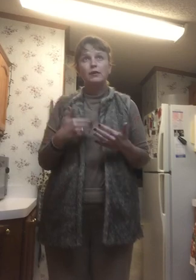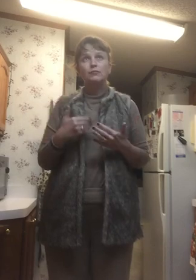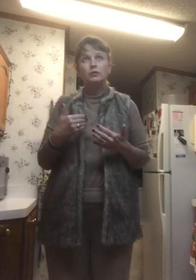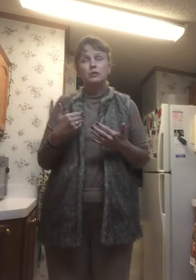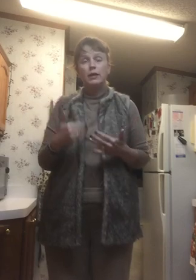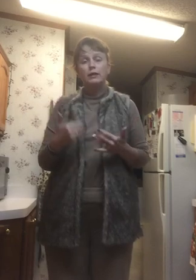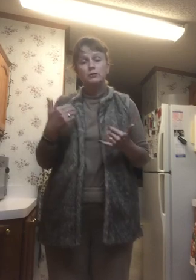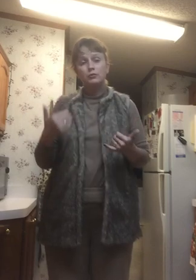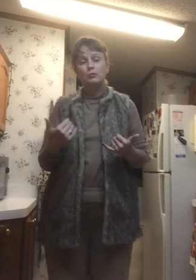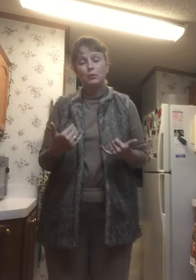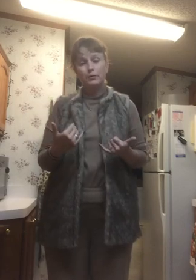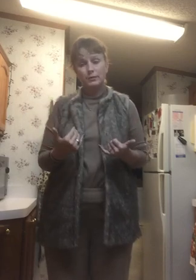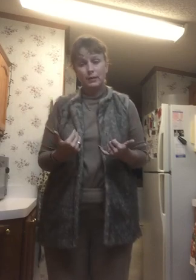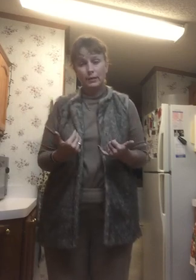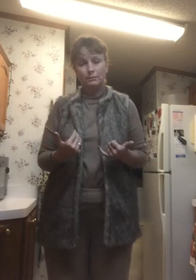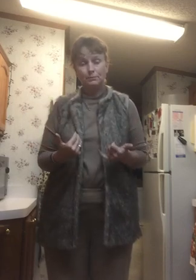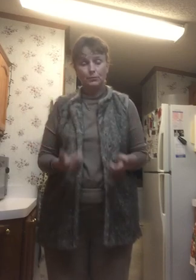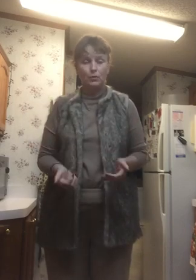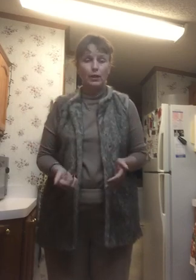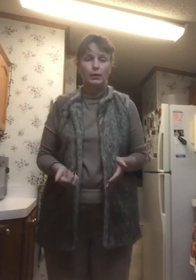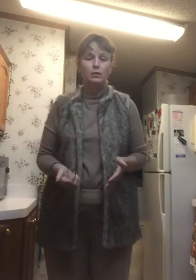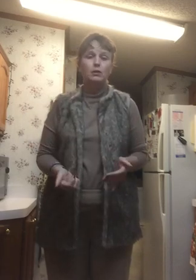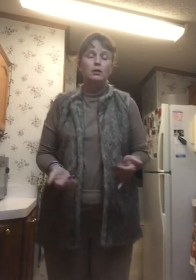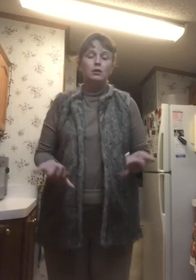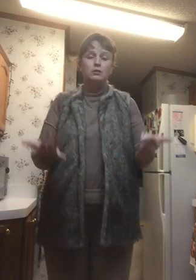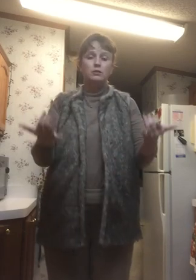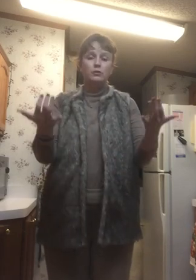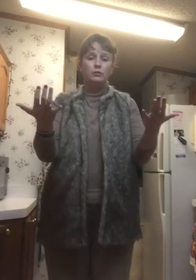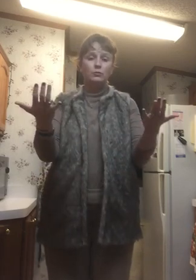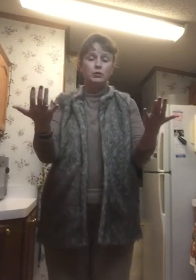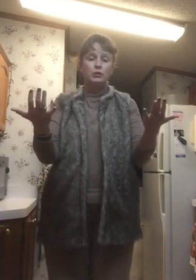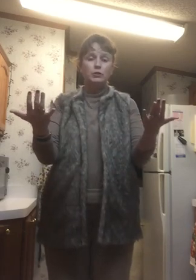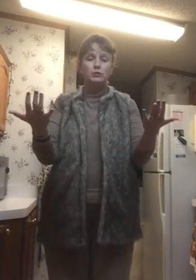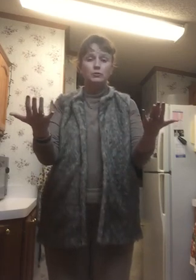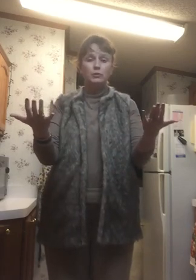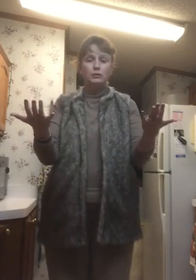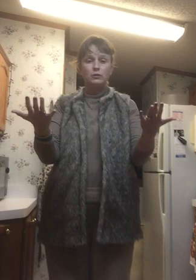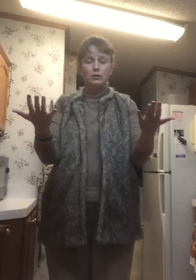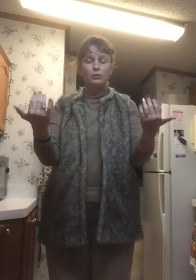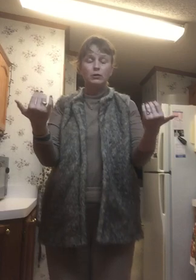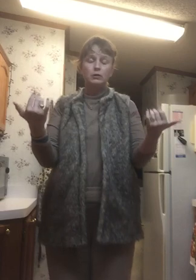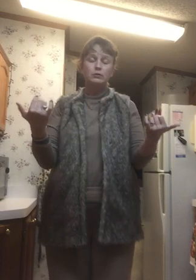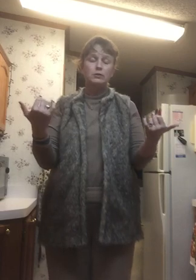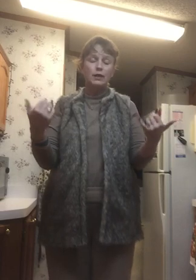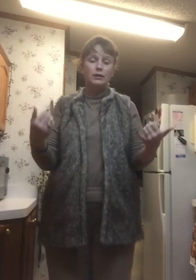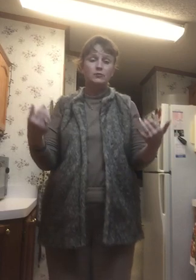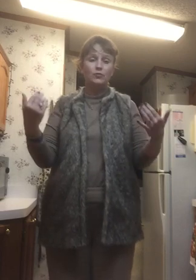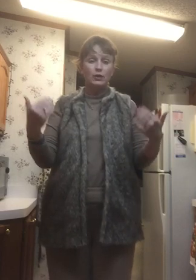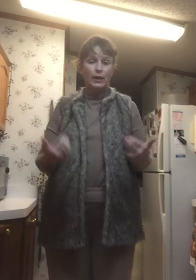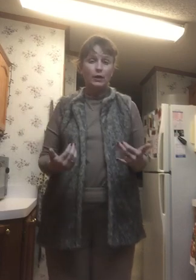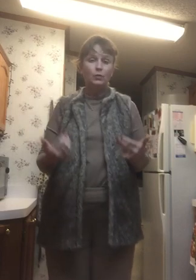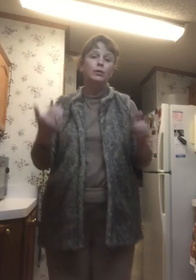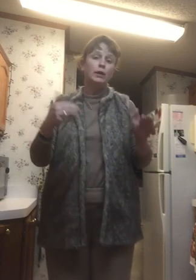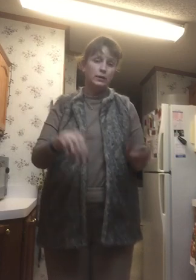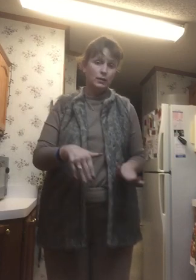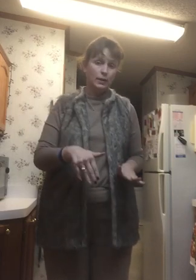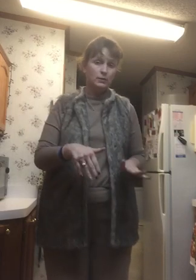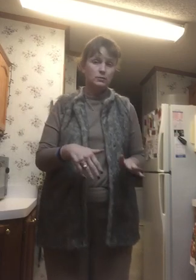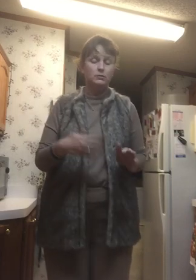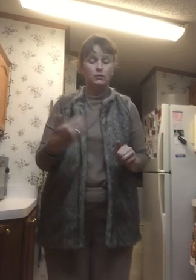for tonight is a two-part sign, okay? So what you're going to do is we're going to do the signs for now and night,